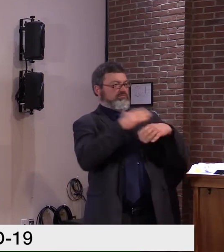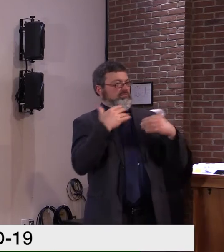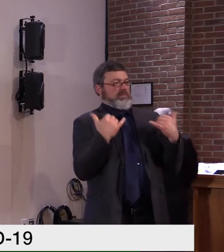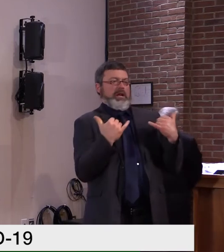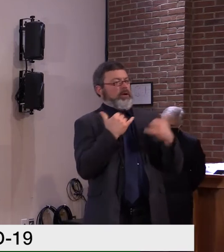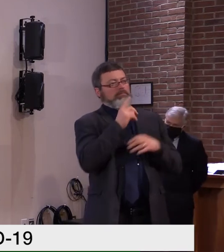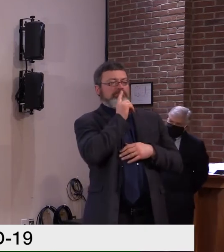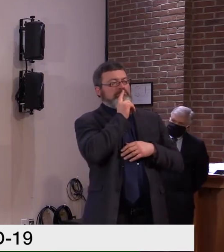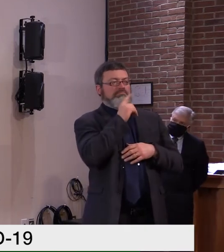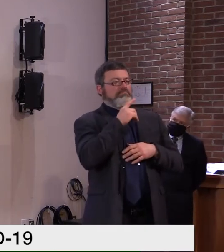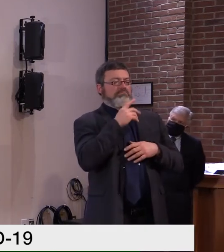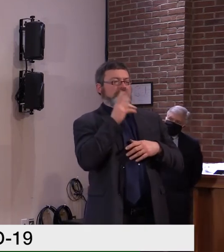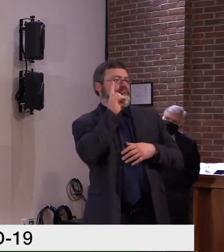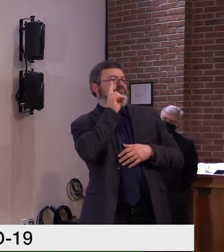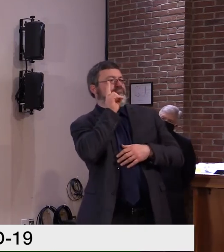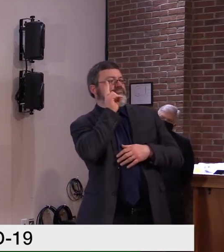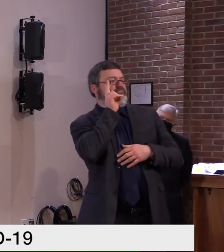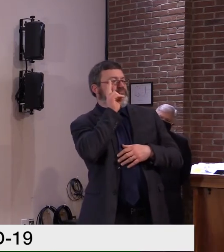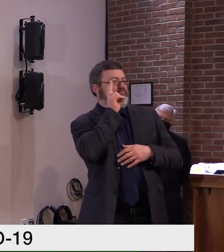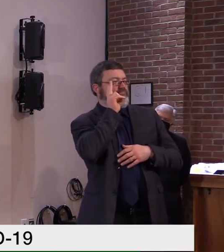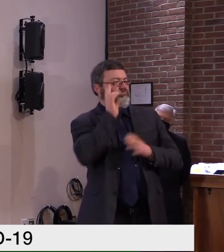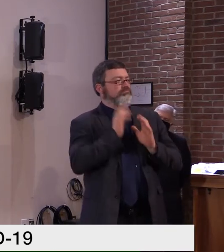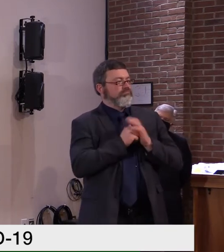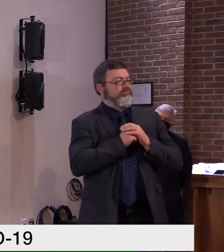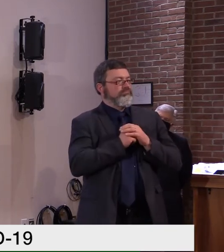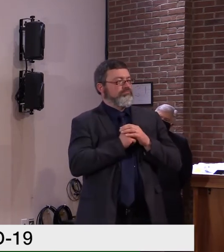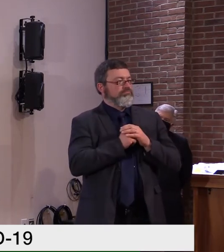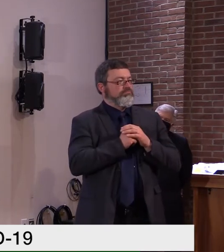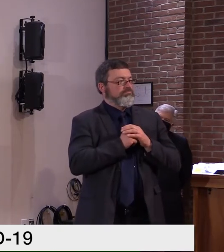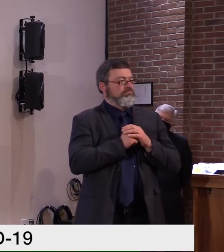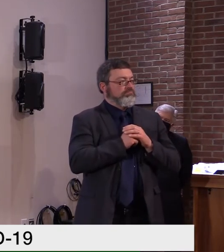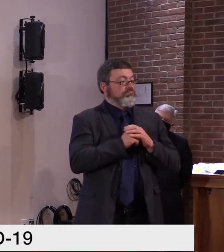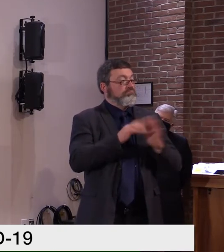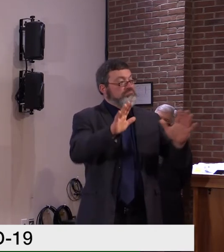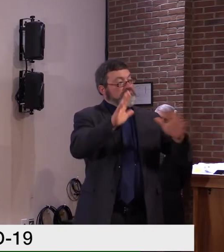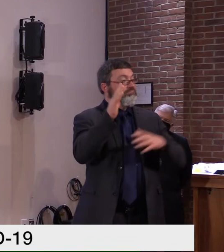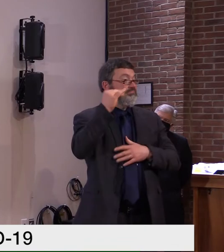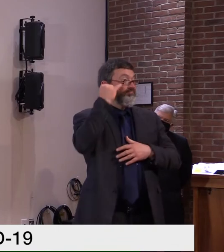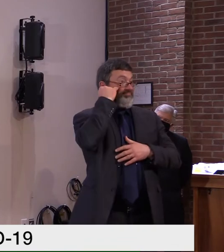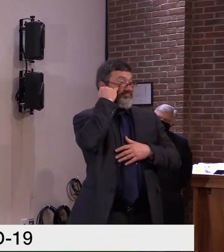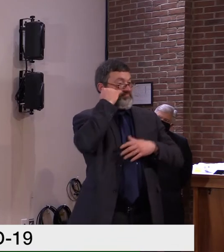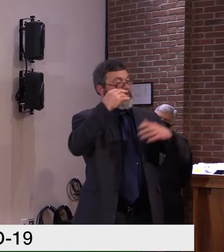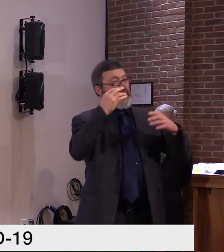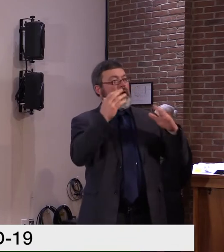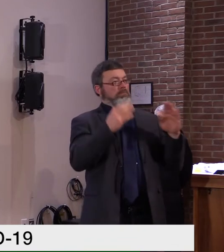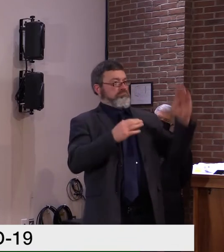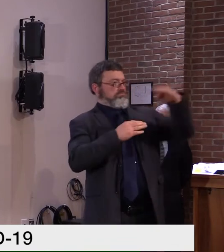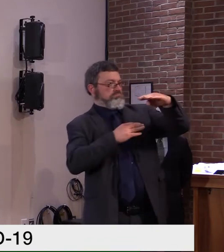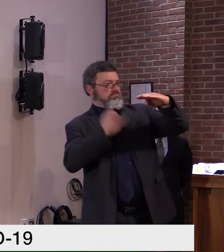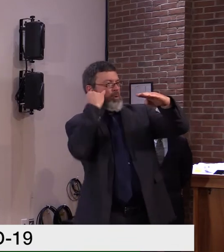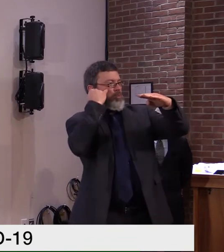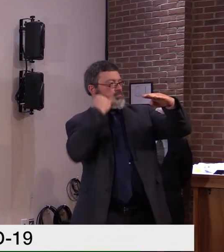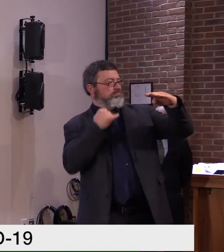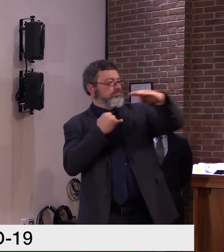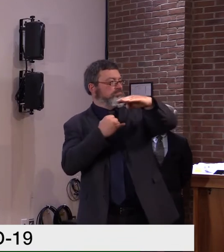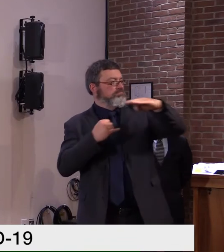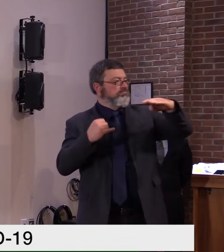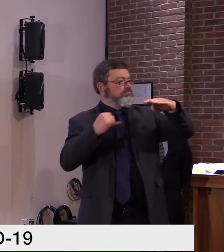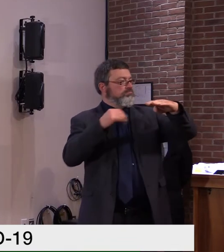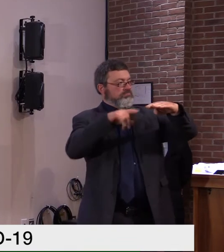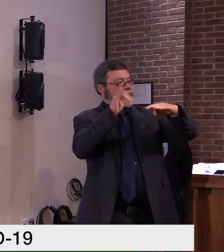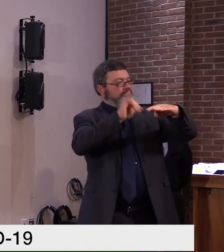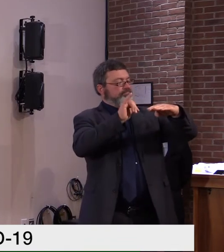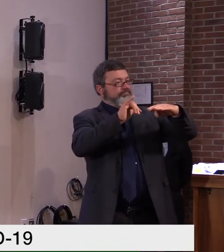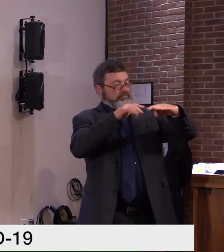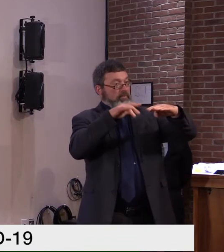don't want to, even if we, let's just say, we leveled out, and we were leveled out at 80 cases a day or